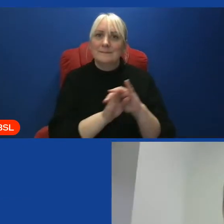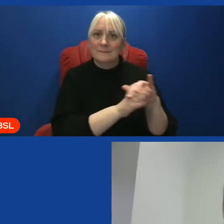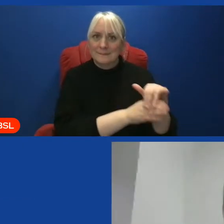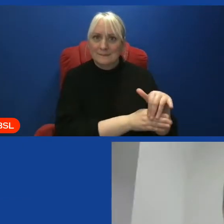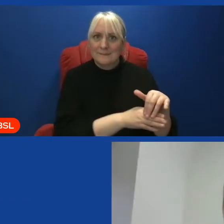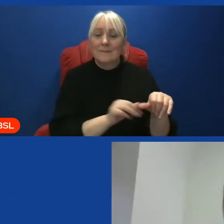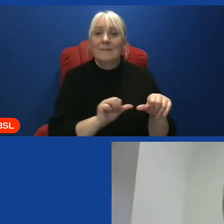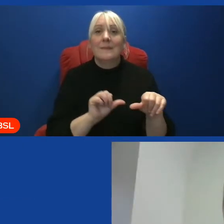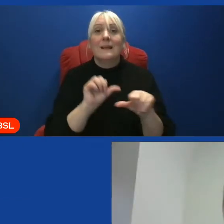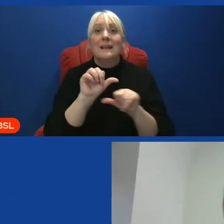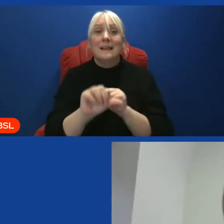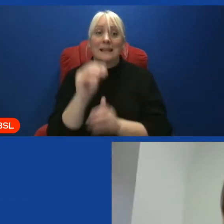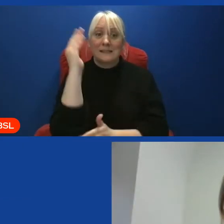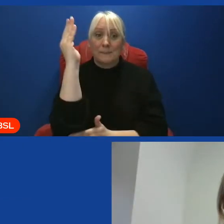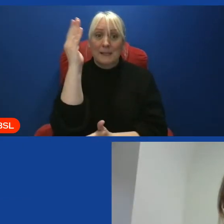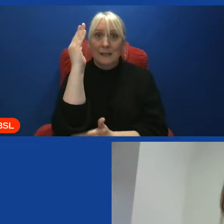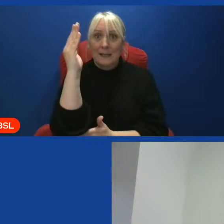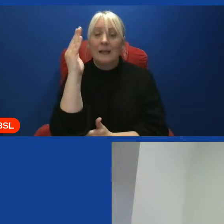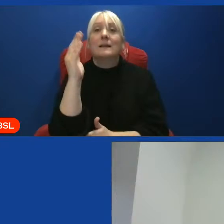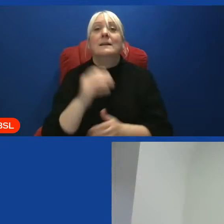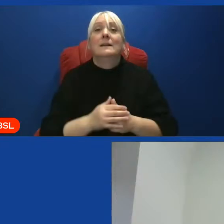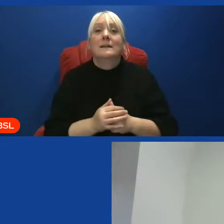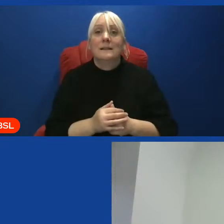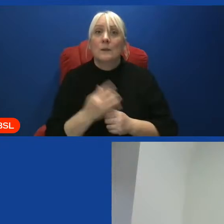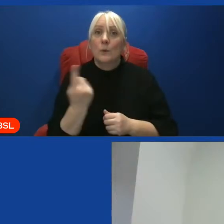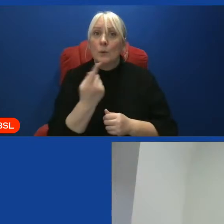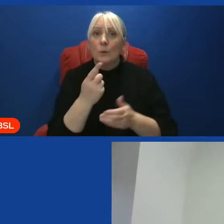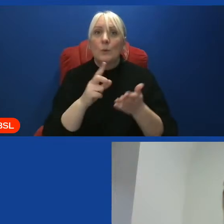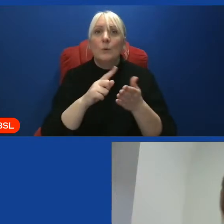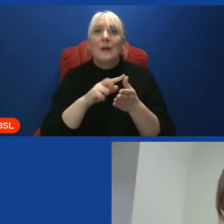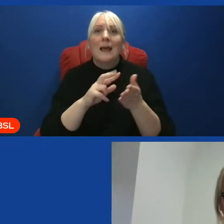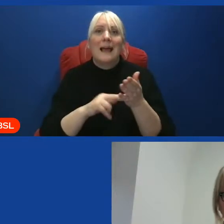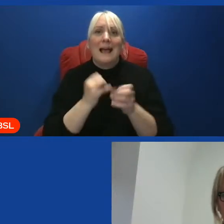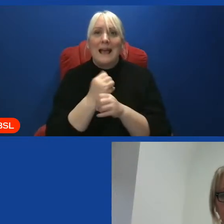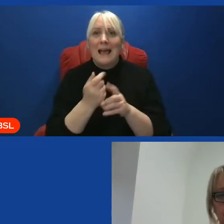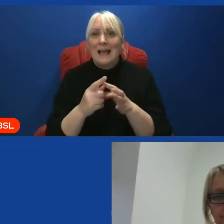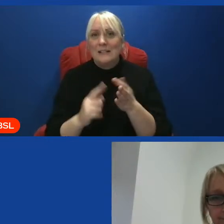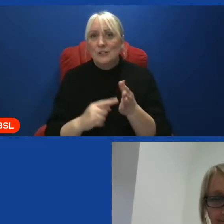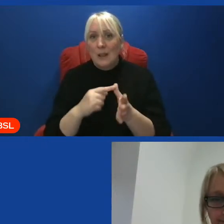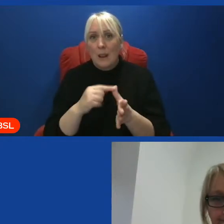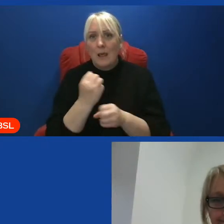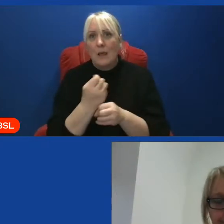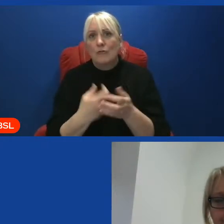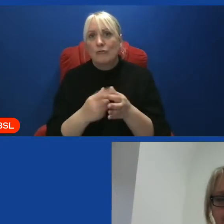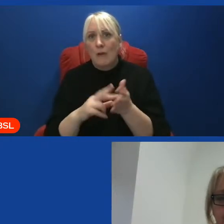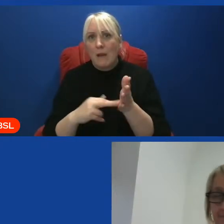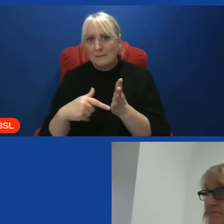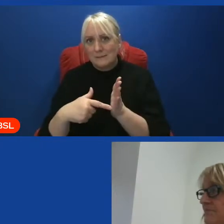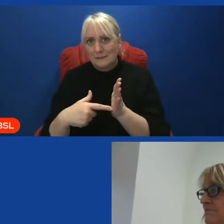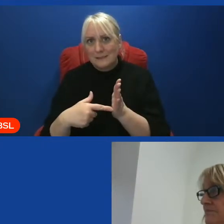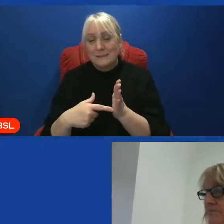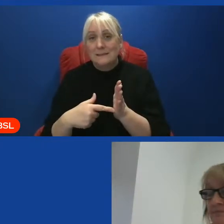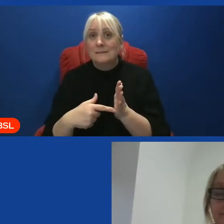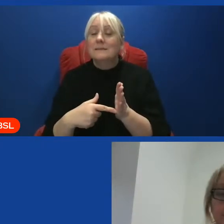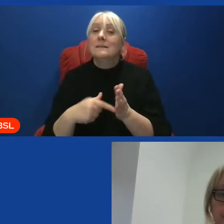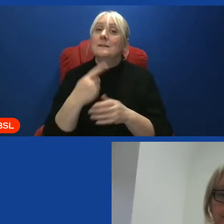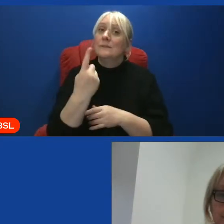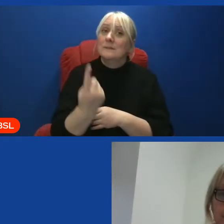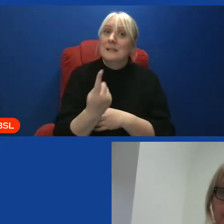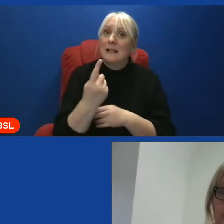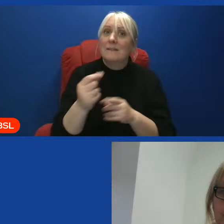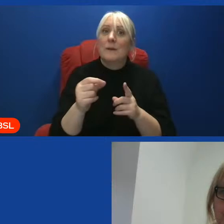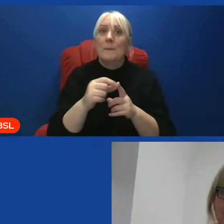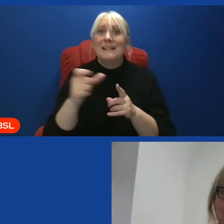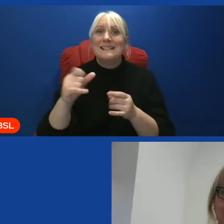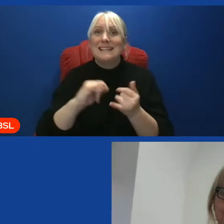going to move to our next speaker, who is Angela Grant. Angela, for those of you who don't know, is the PCS Group